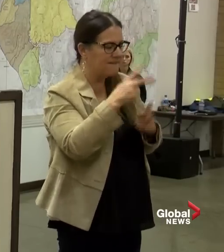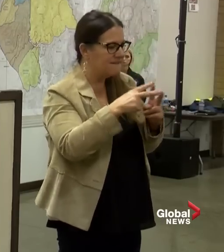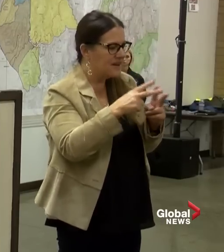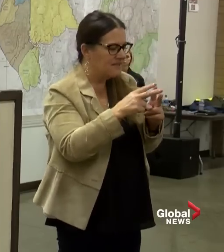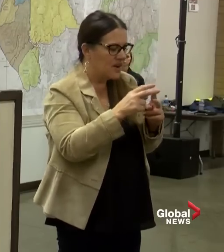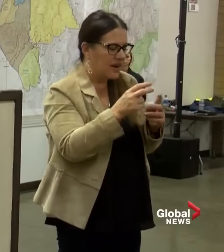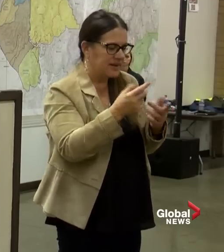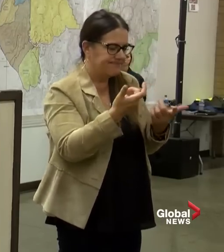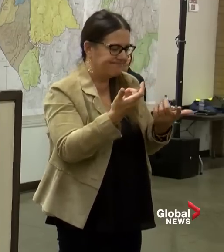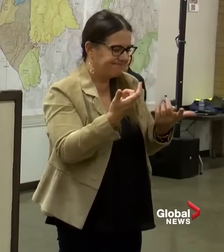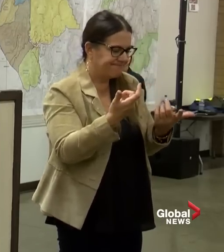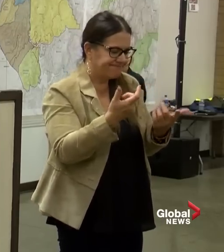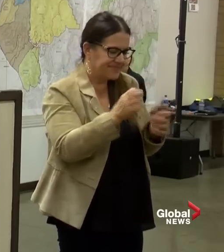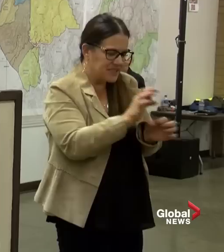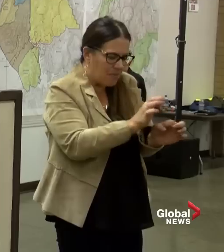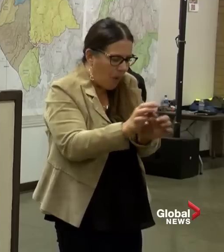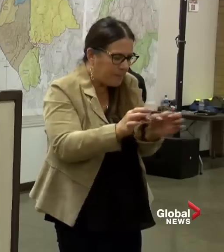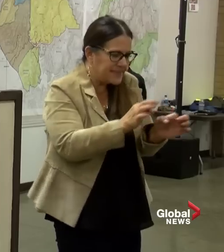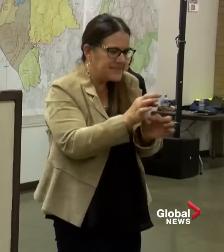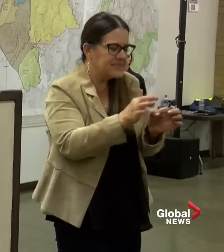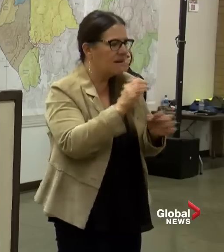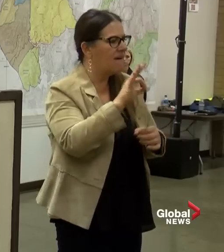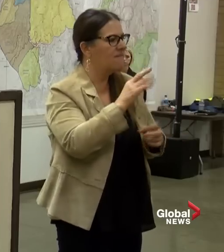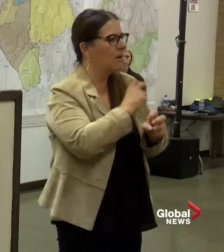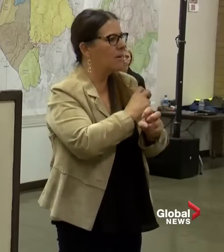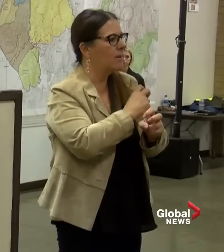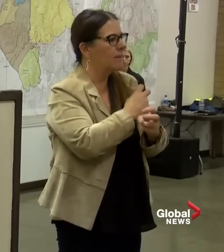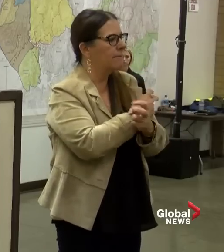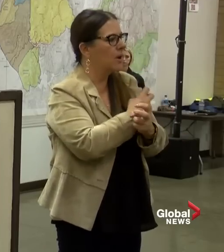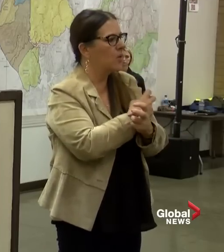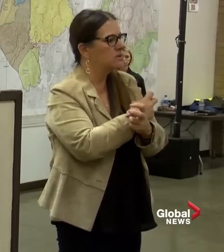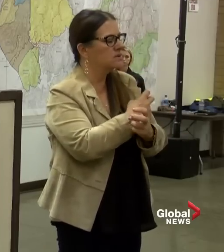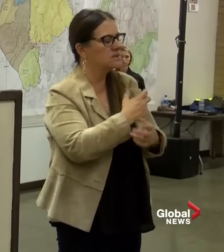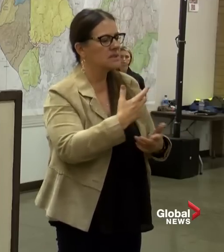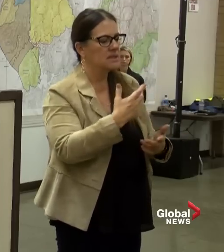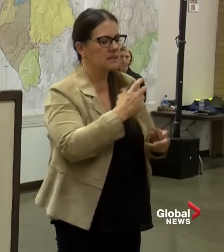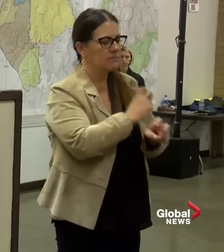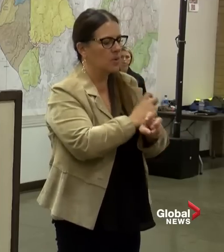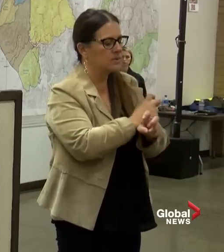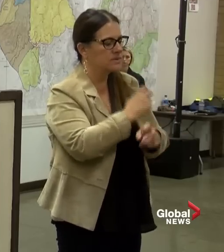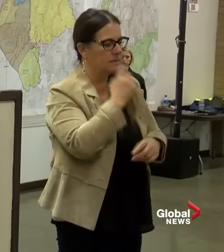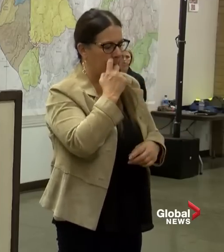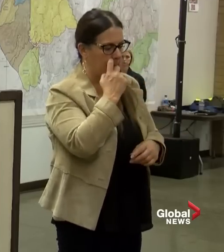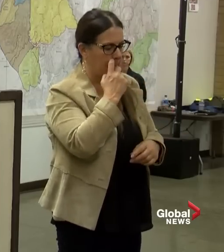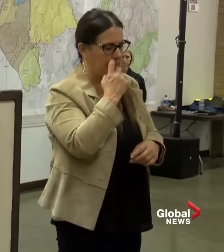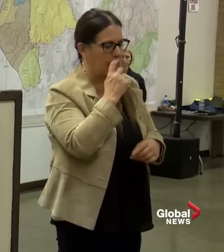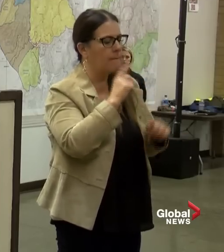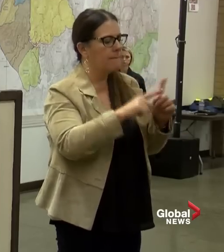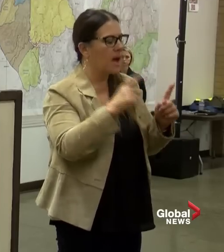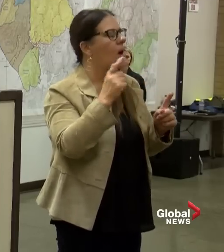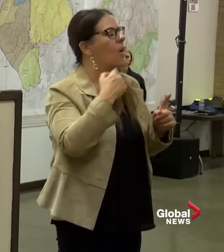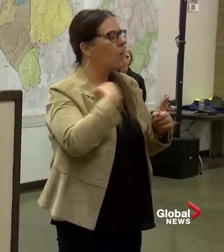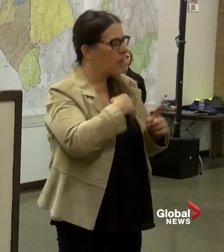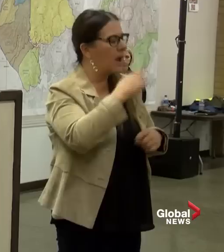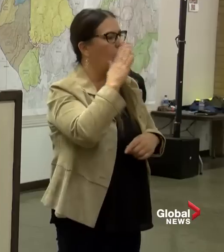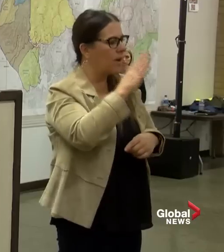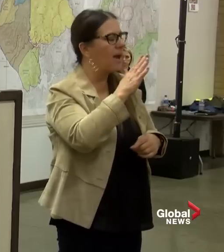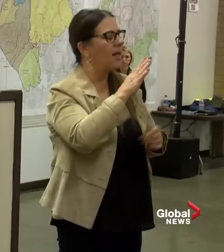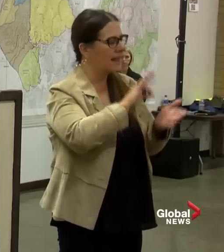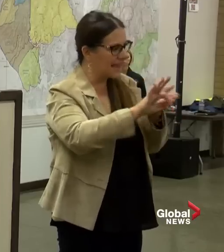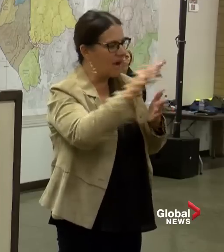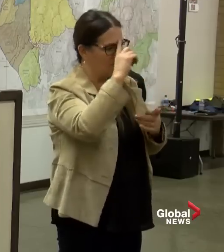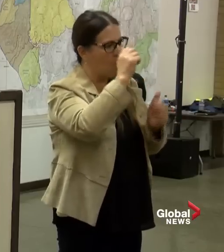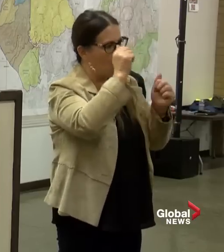And so as we go forward, it's certainly possible that not all of them will be located and accounted for. But in terms of